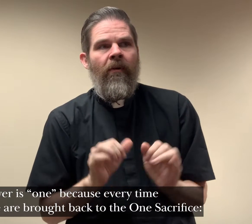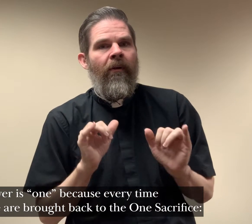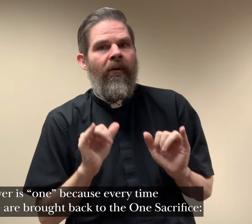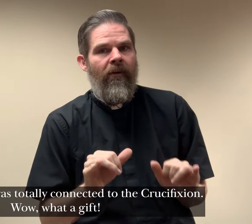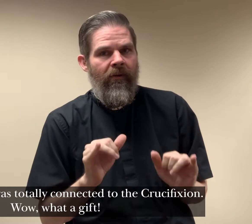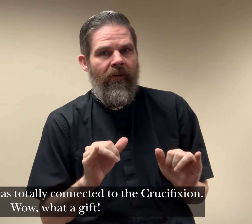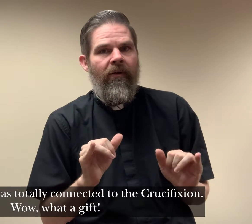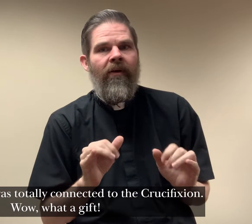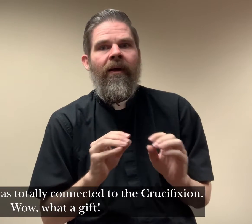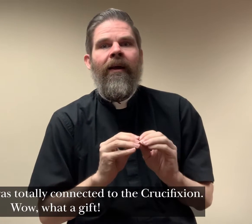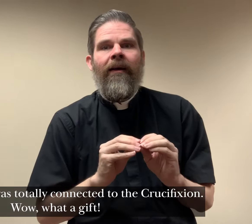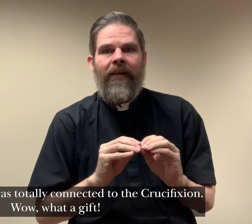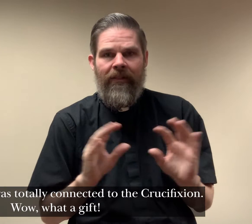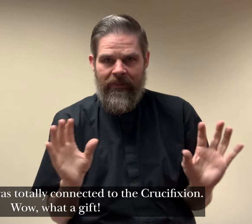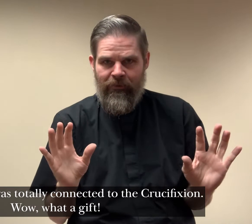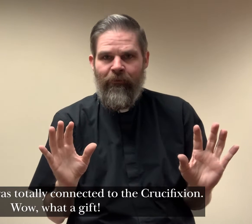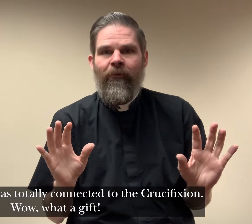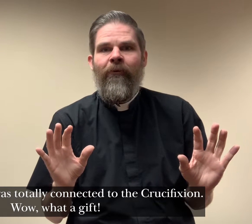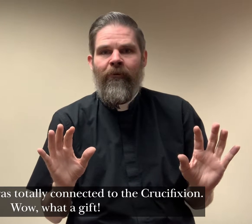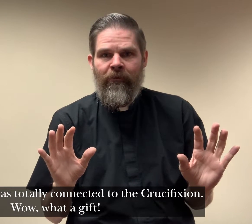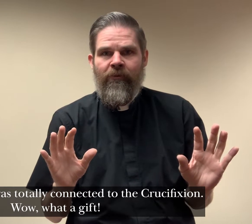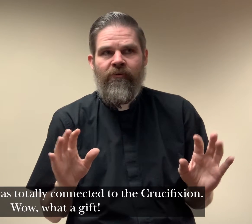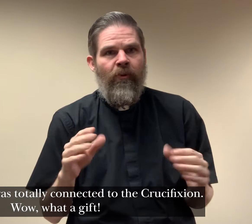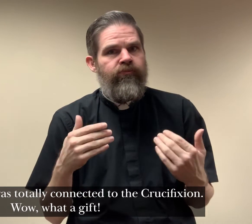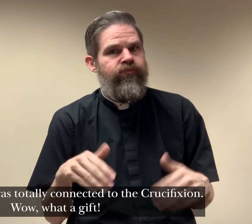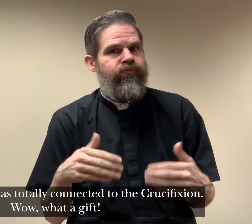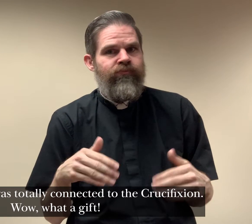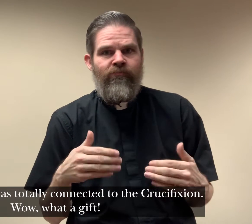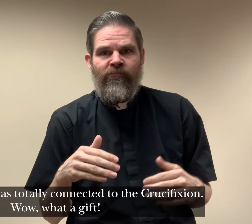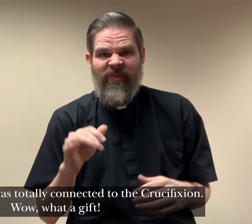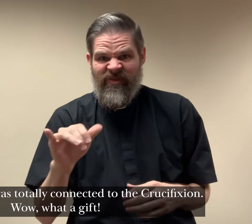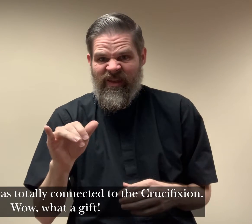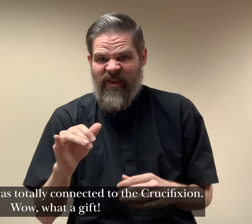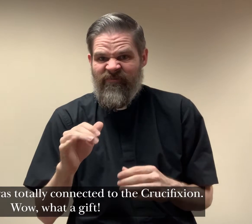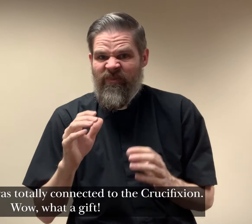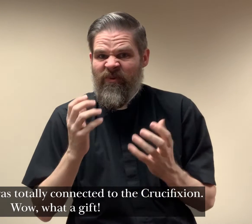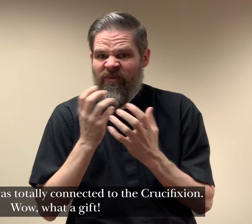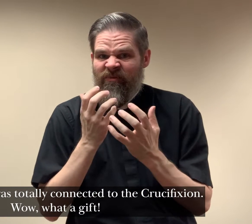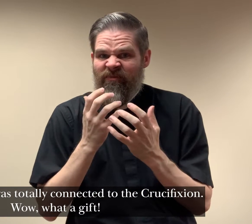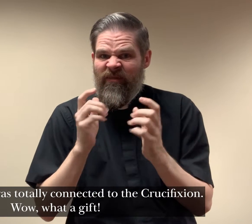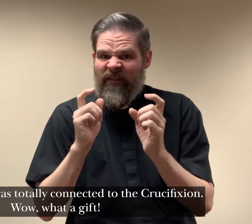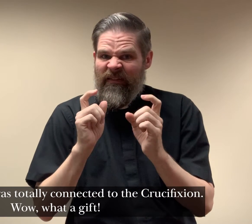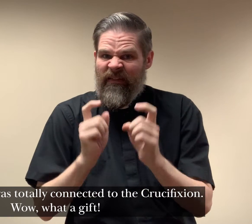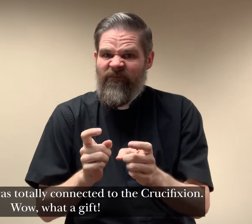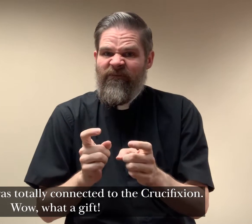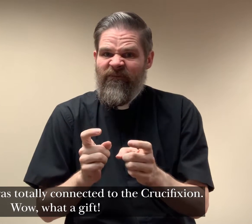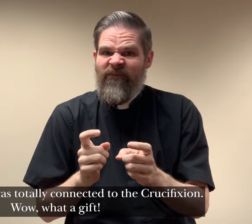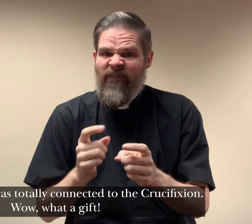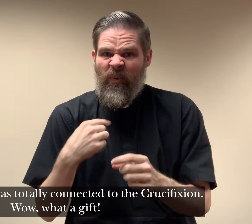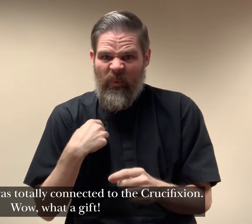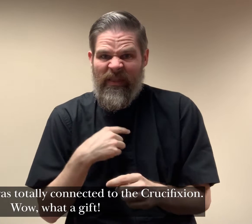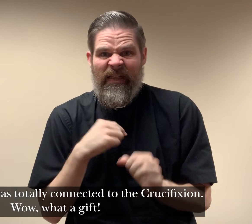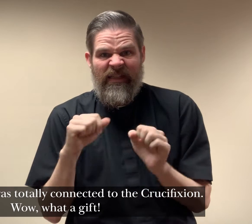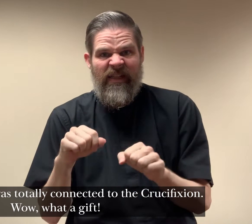The Last Supper was totally connected to the Crucifixion. Wow, what a gift.